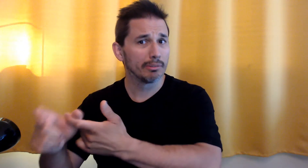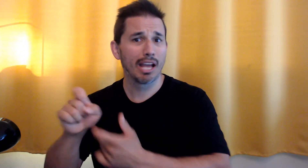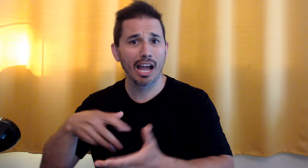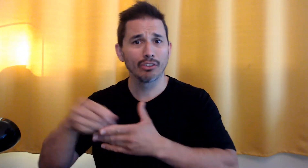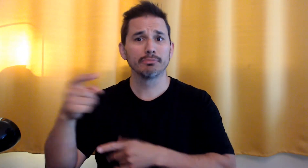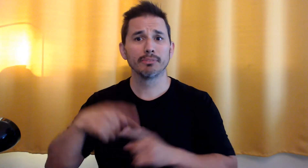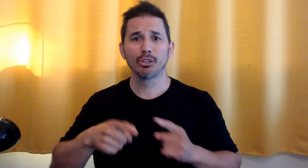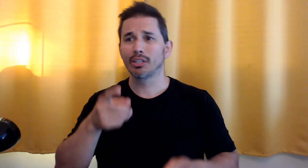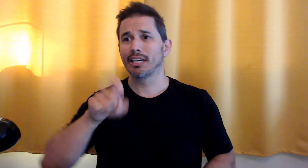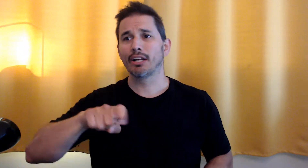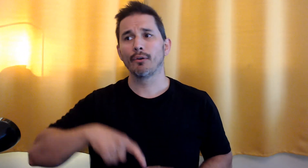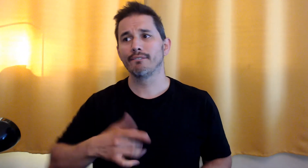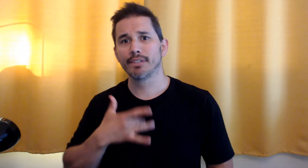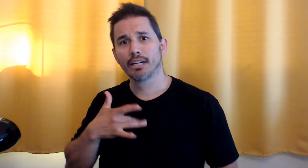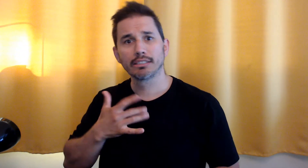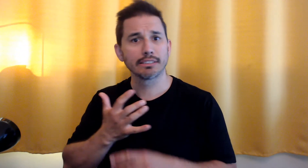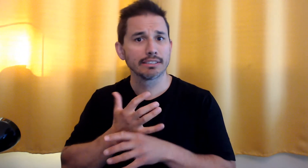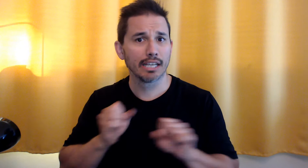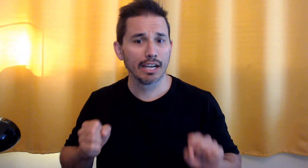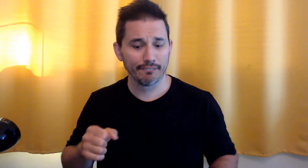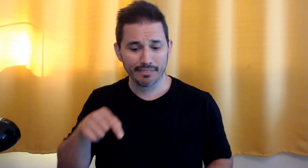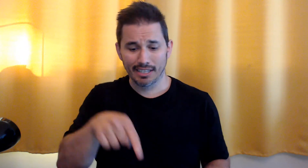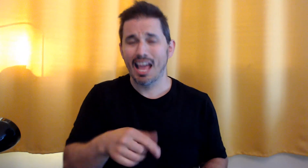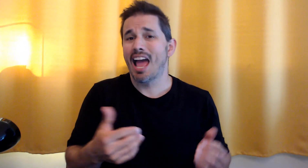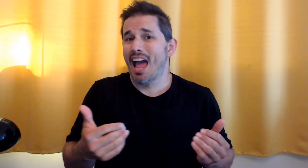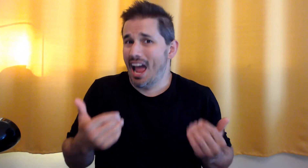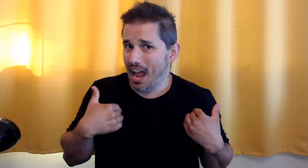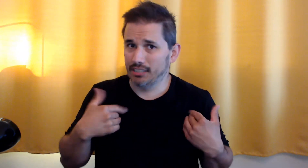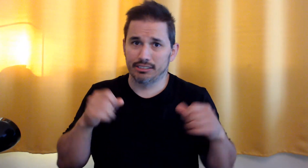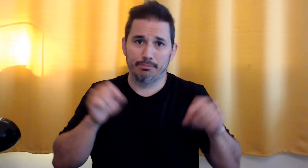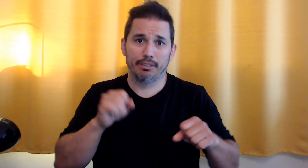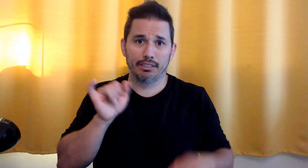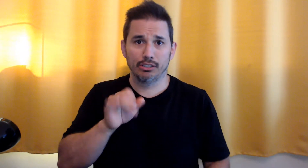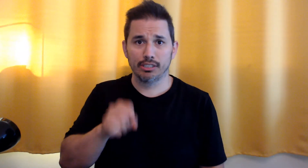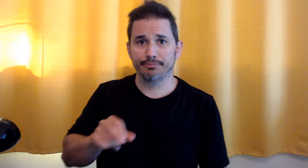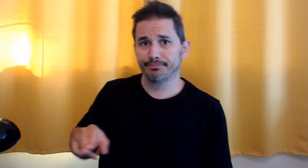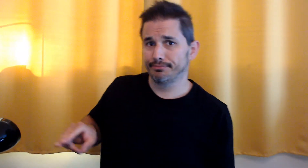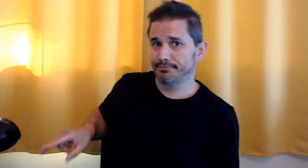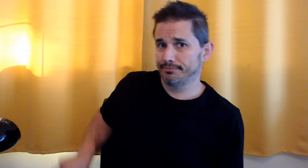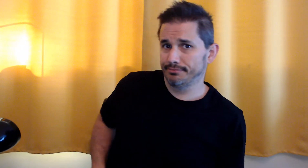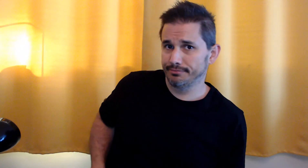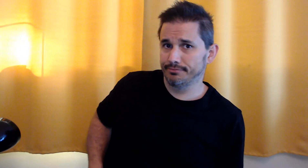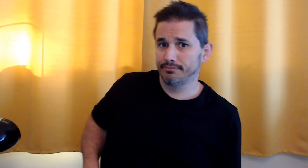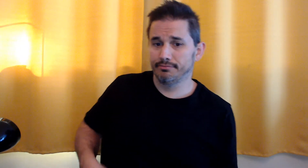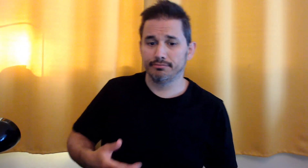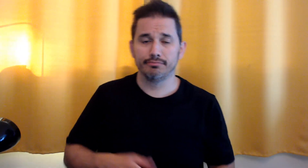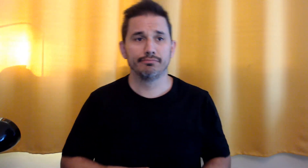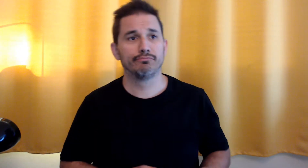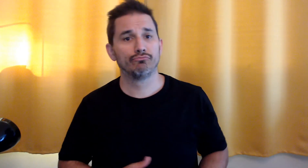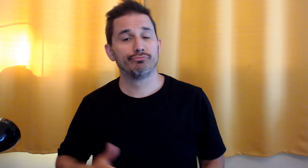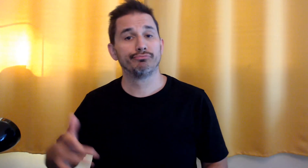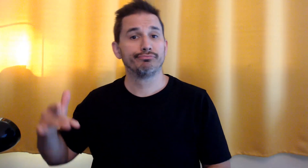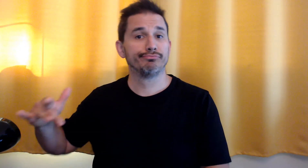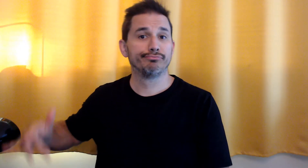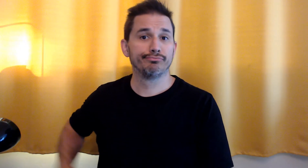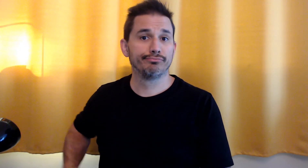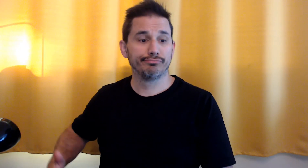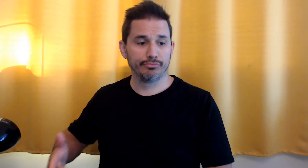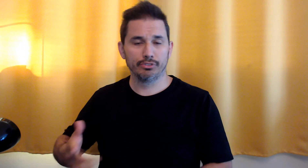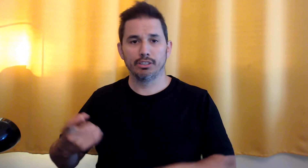something, but you want to have that peace of mind that you're safe at all times. You could have one of these buttons in your pocket,